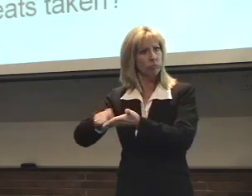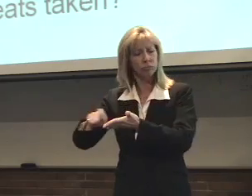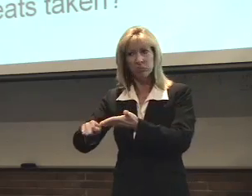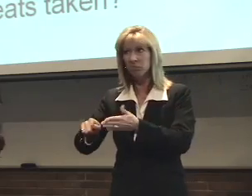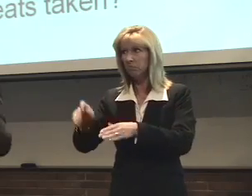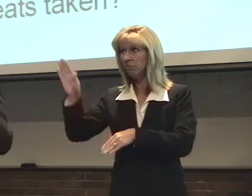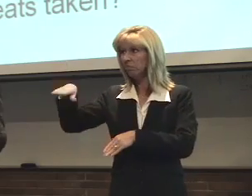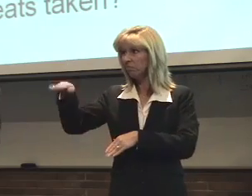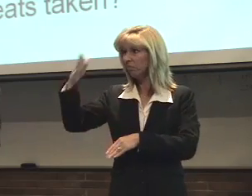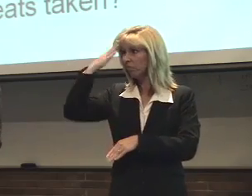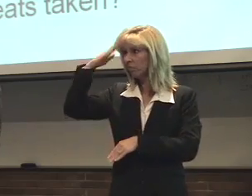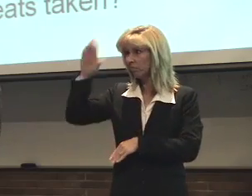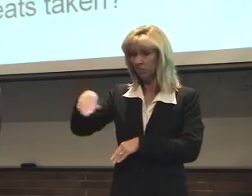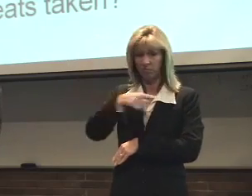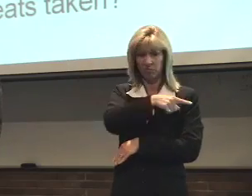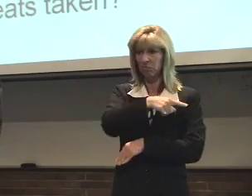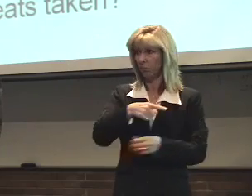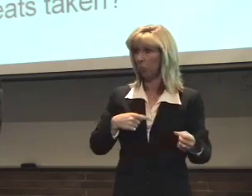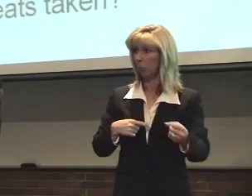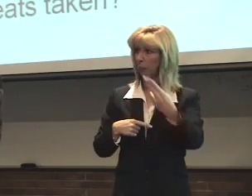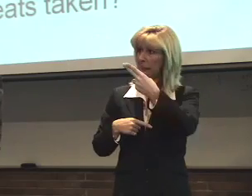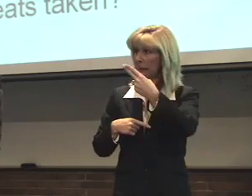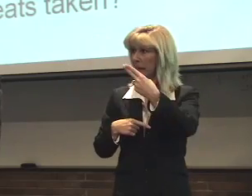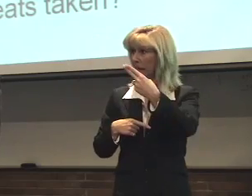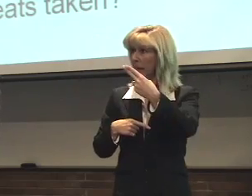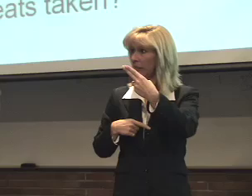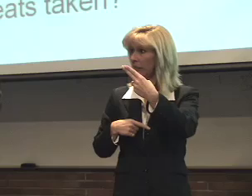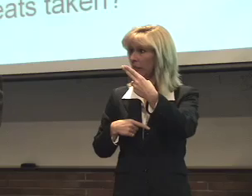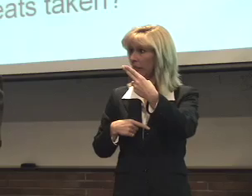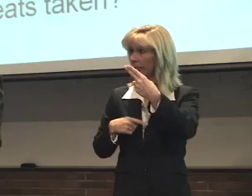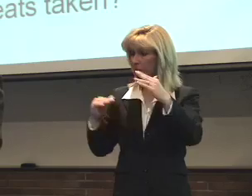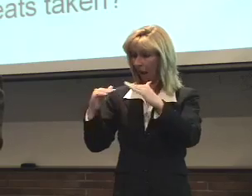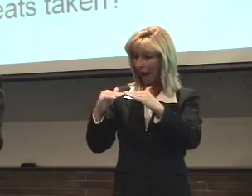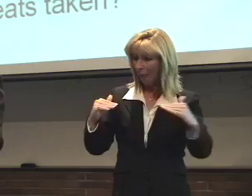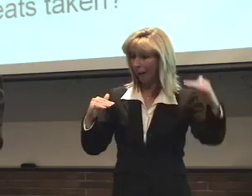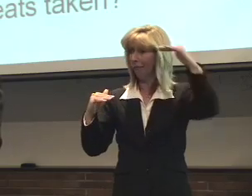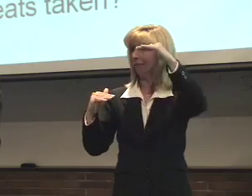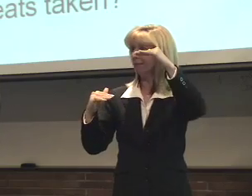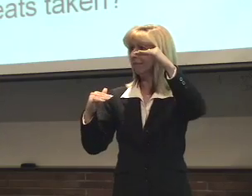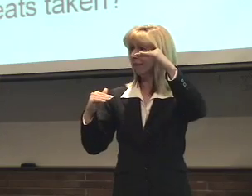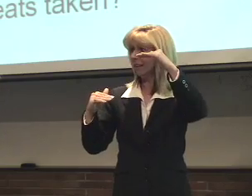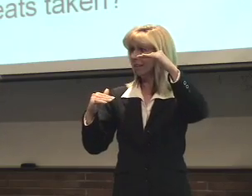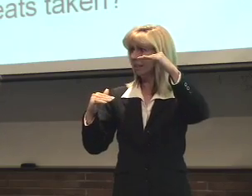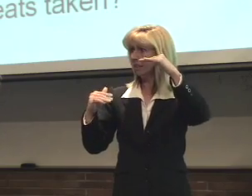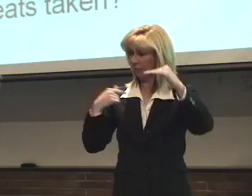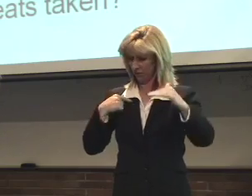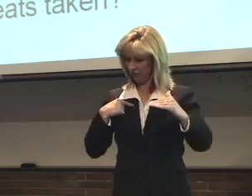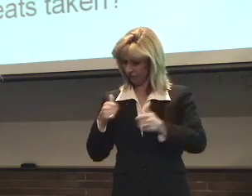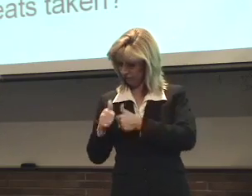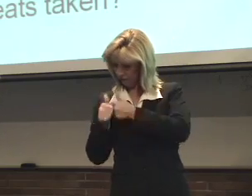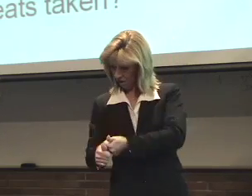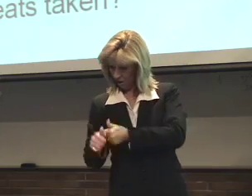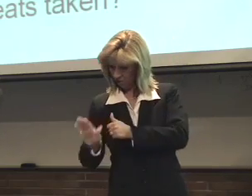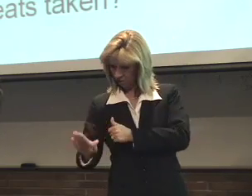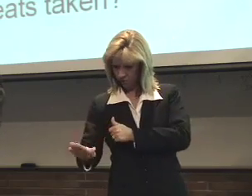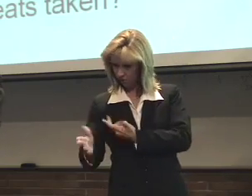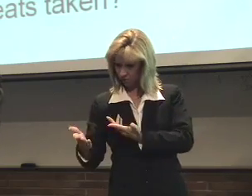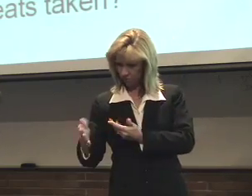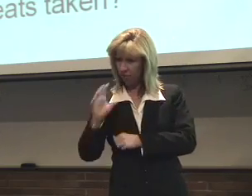actually above grade level. I have to judge them as 8-year-olds because our nation doesn't even think that we